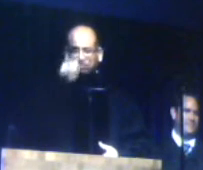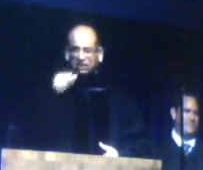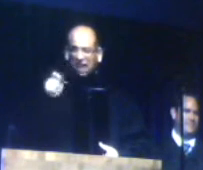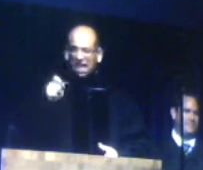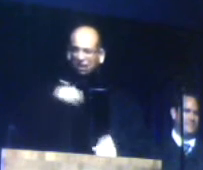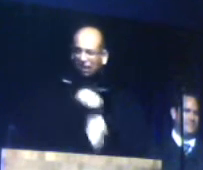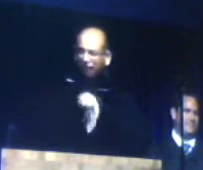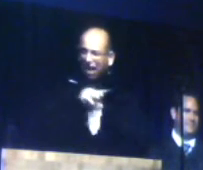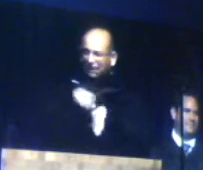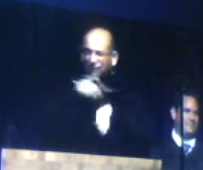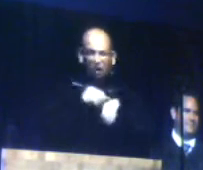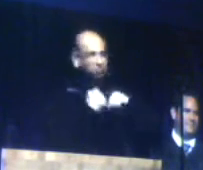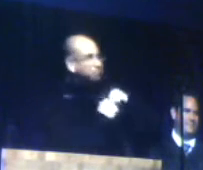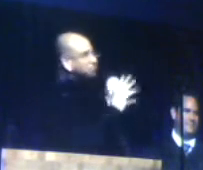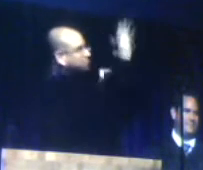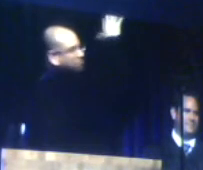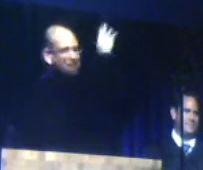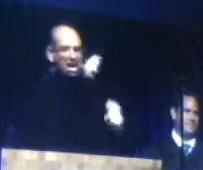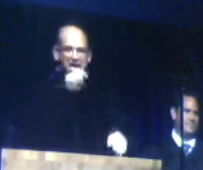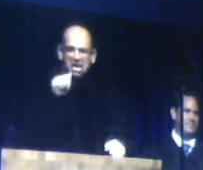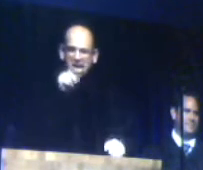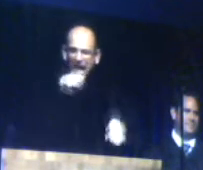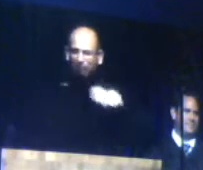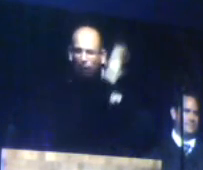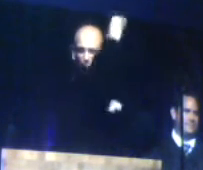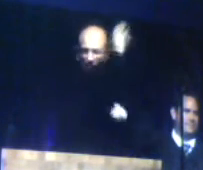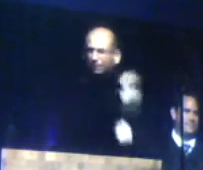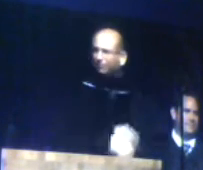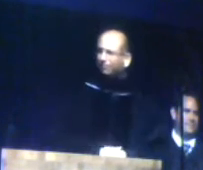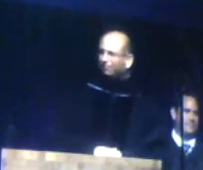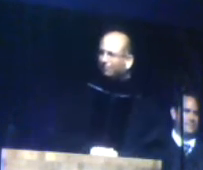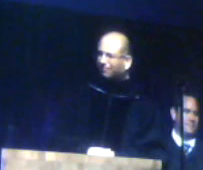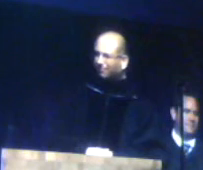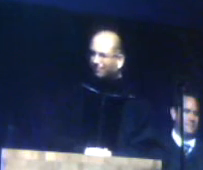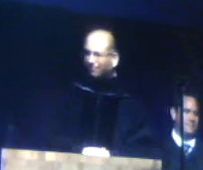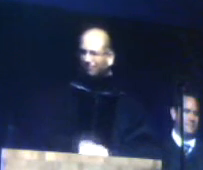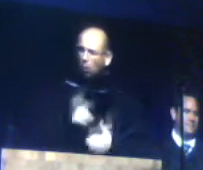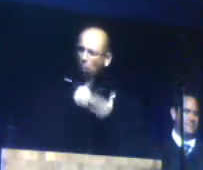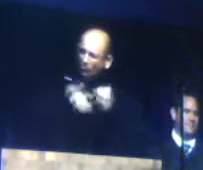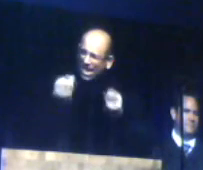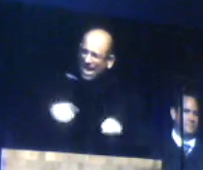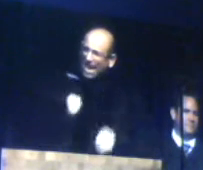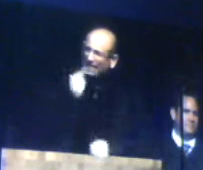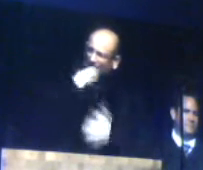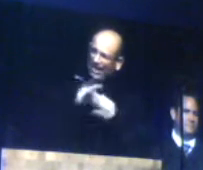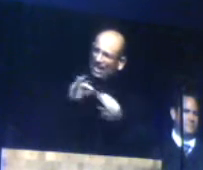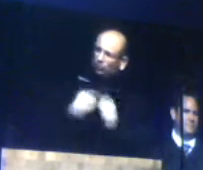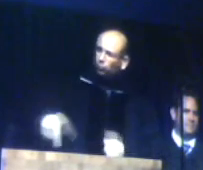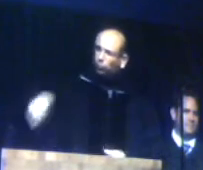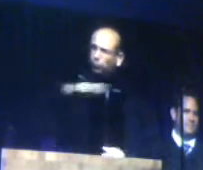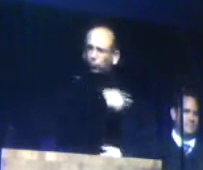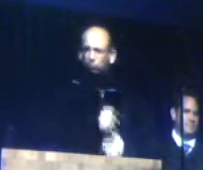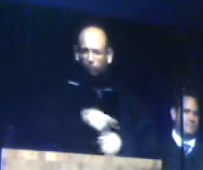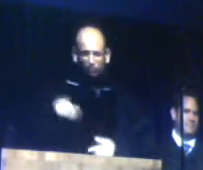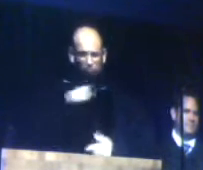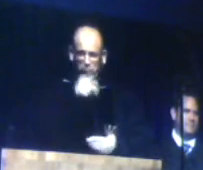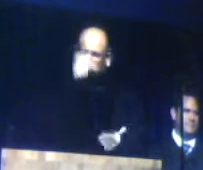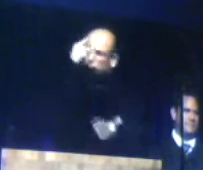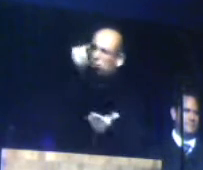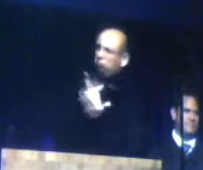perhaps you think I have a sage bit of advice awaiting you from atop NAD Mountain. But what can I say to you